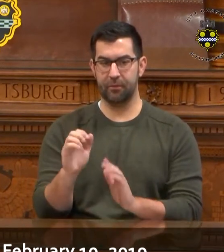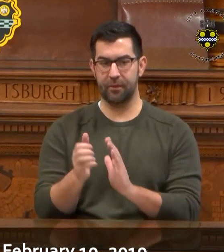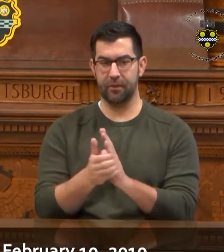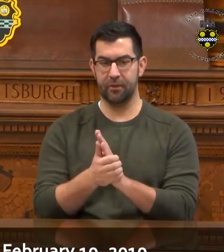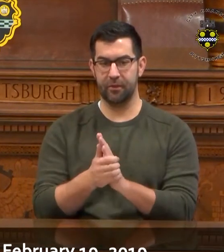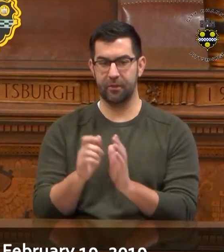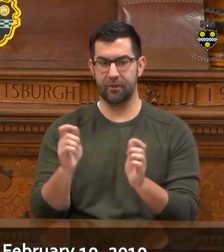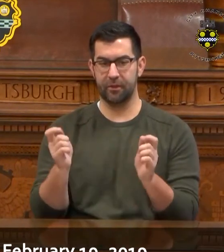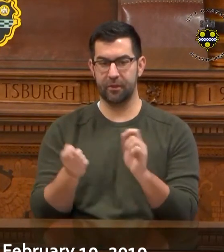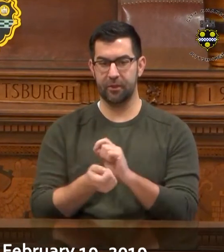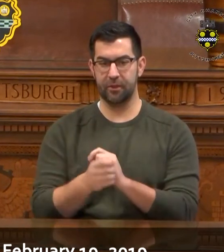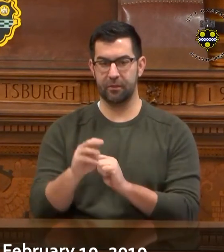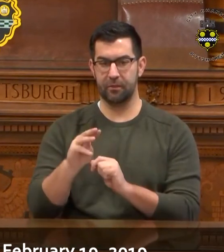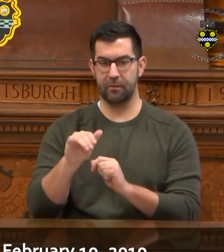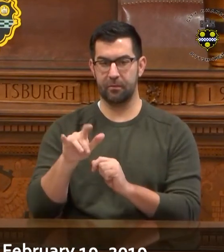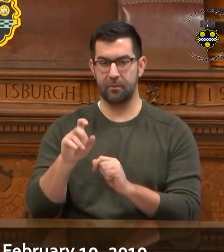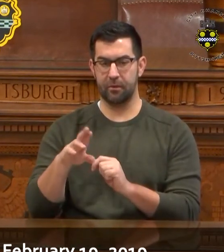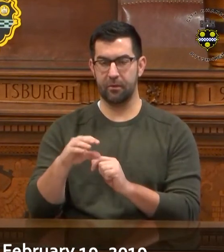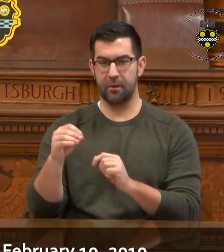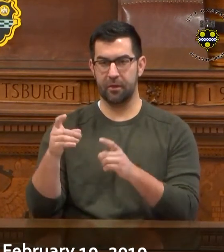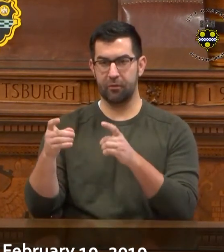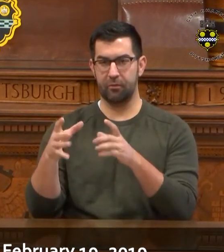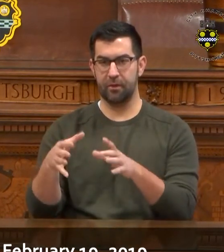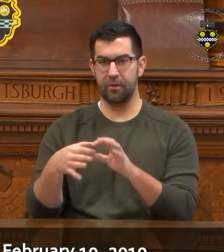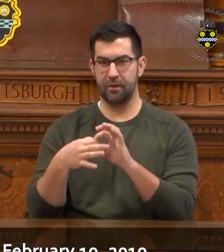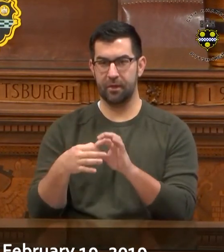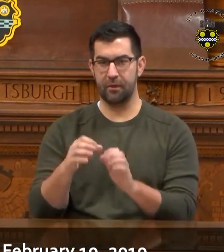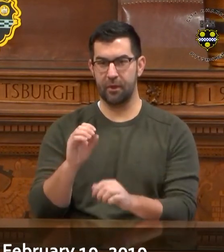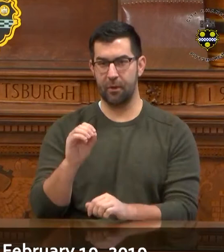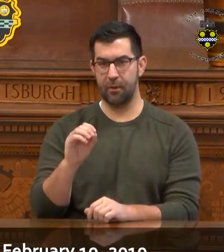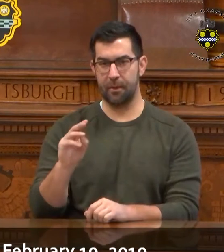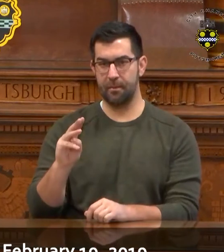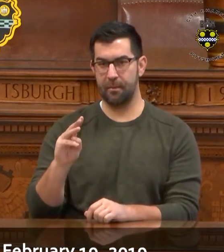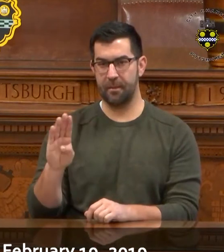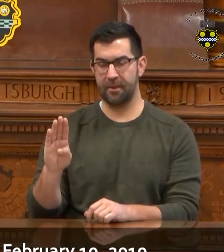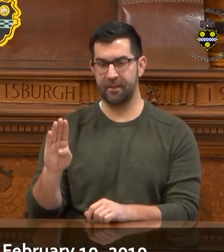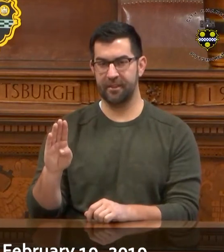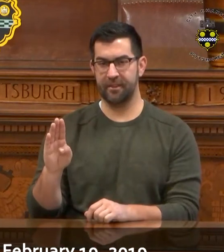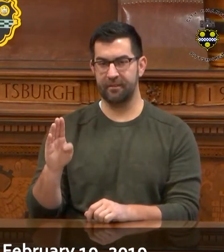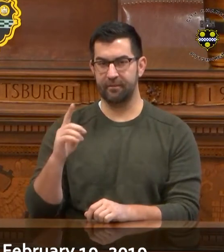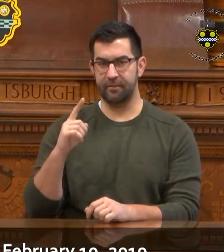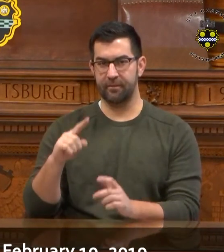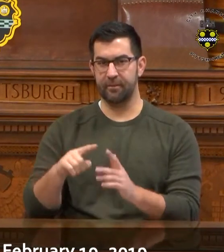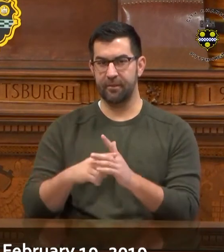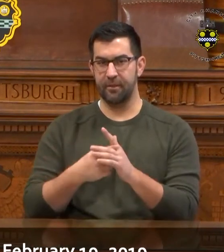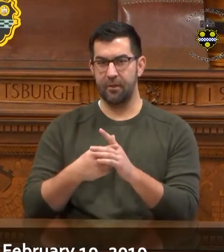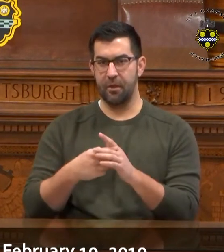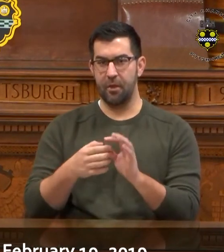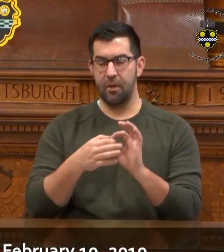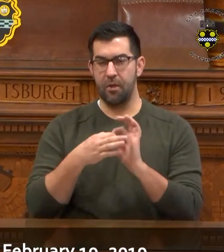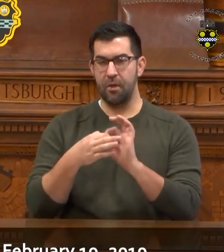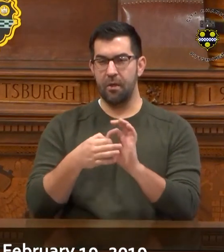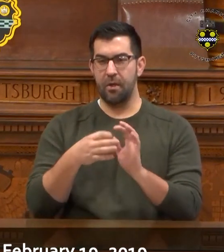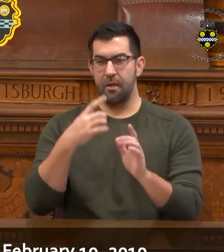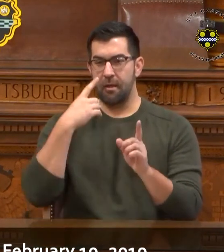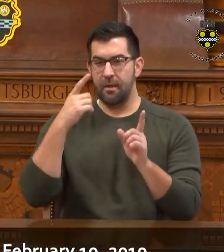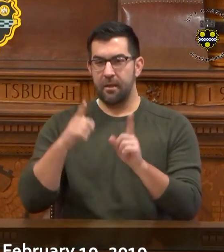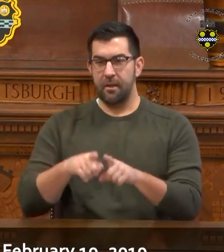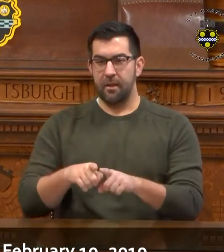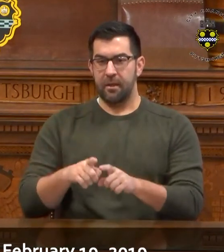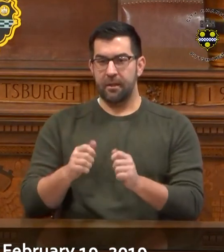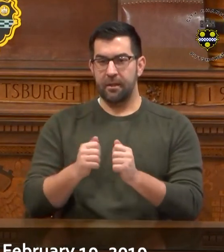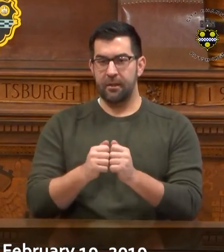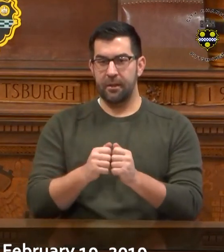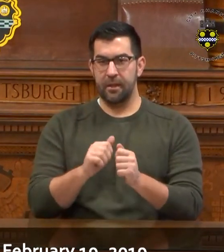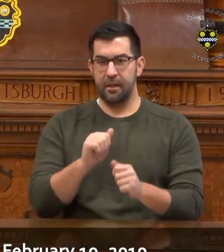Resolution Authorizing the Mayor and the Director of the Office of Management and Budget to enter into a cooperation agreement with